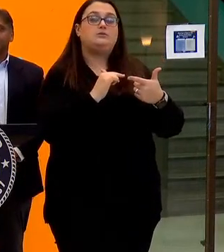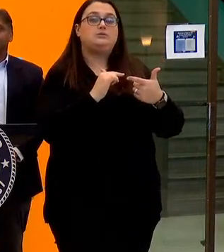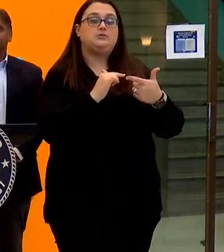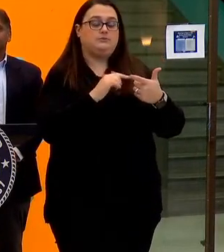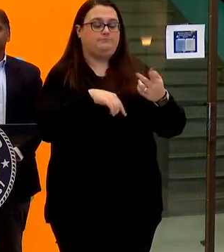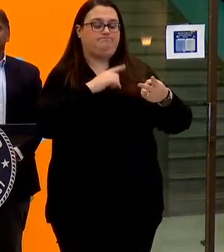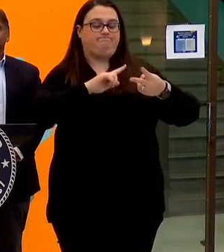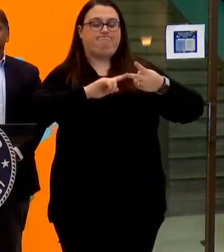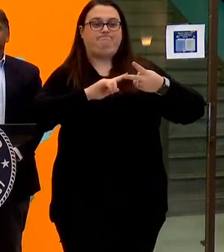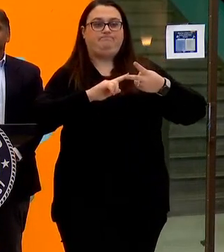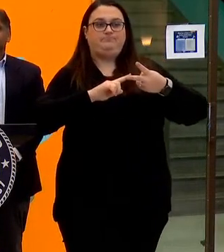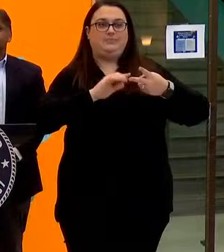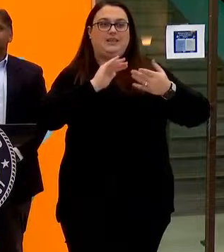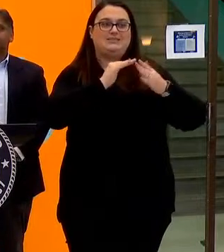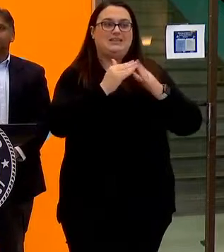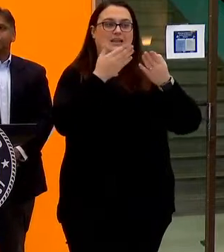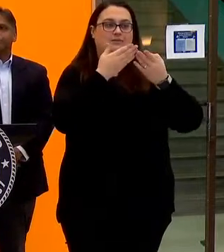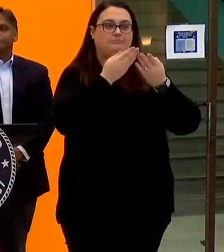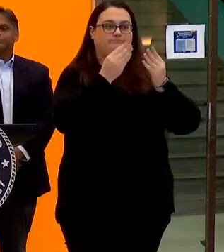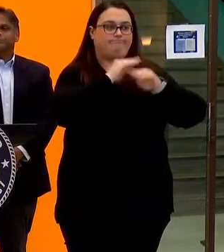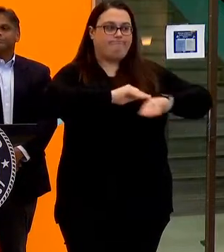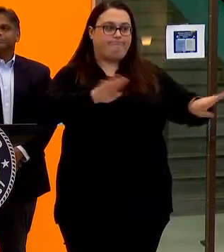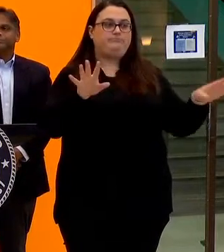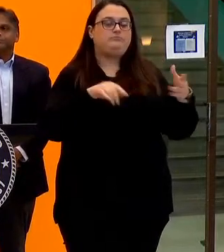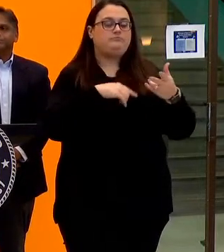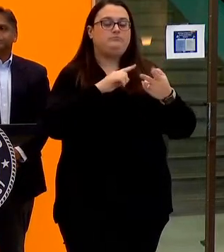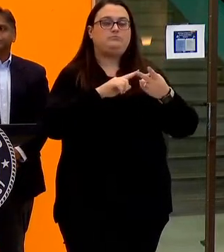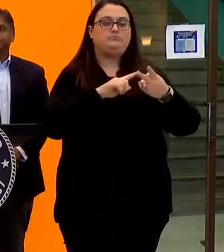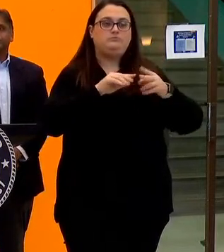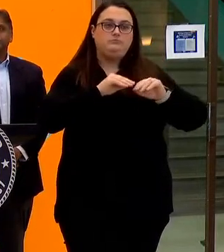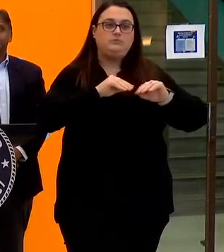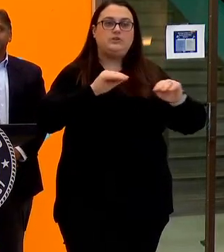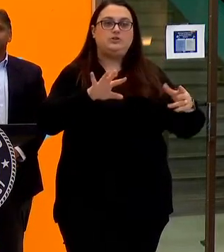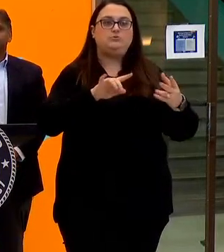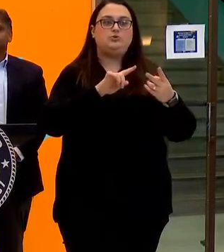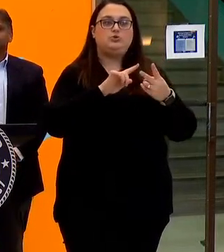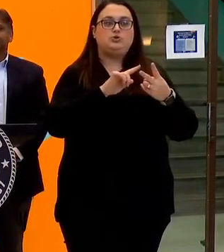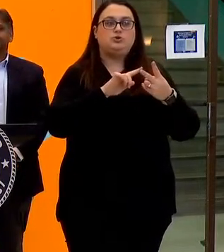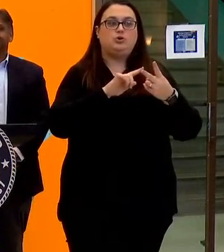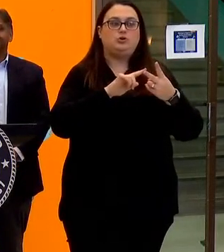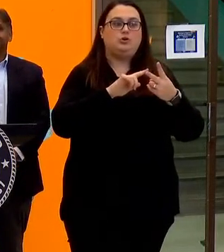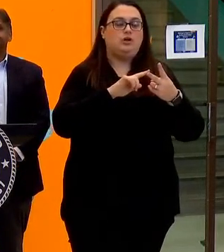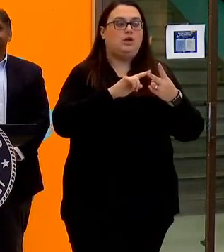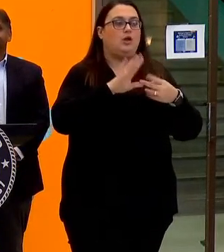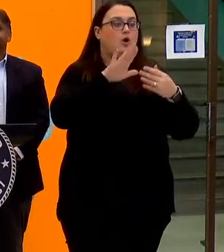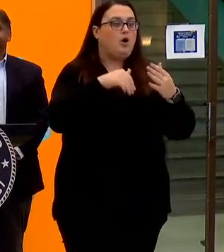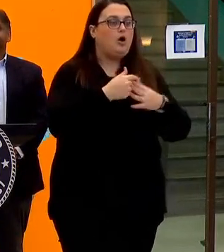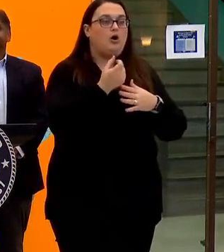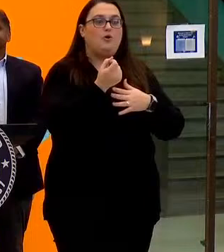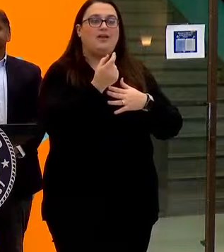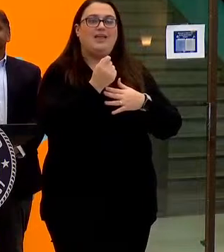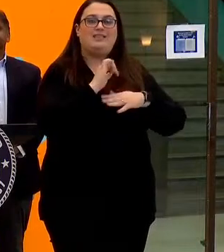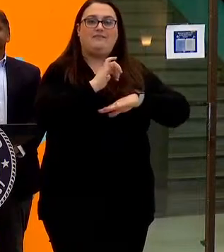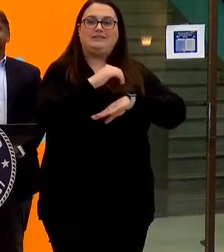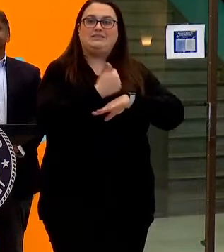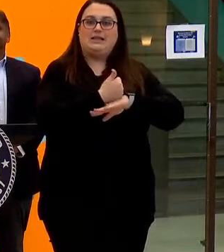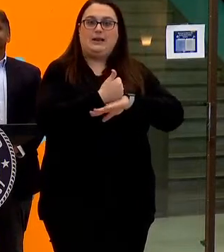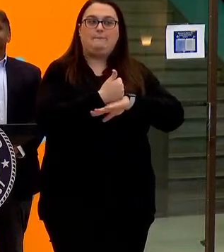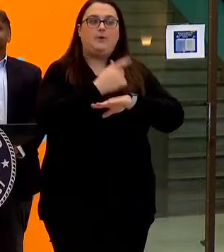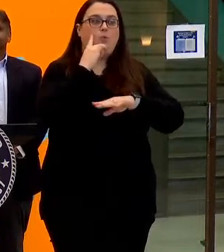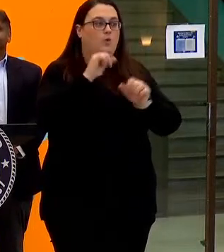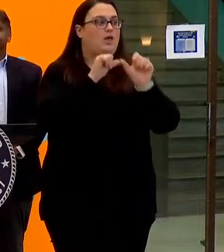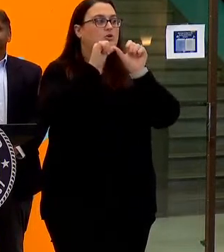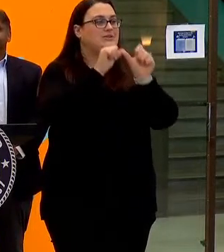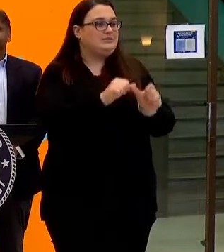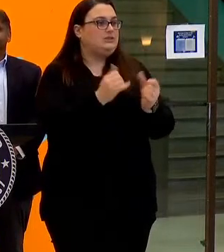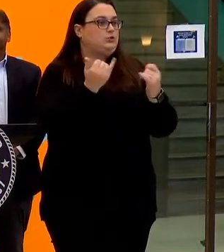Track 2 citywide distributions. Distributions across all 11 designated sites will